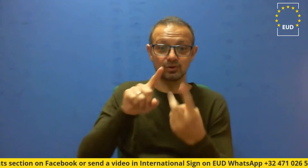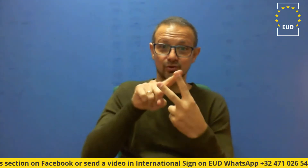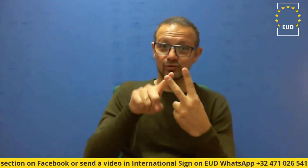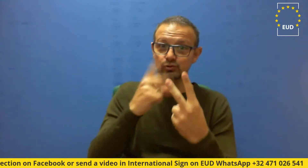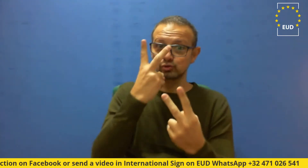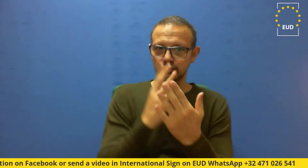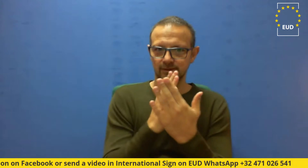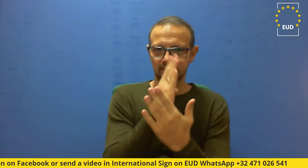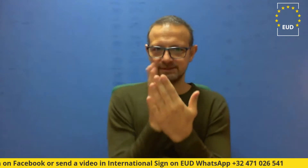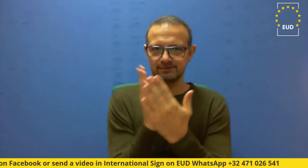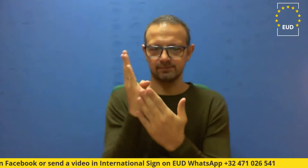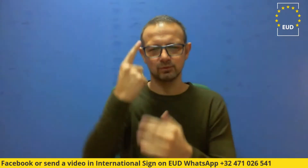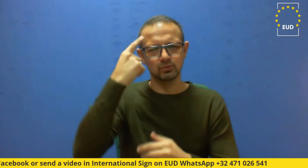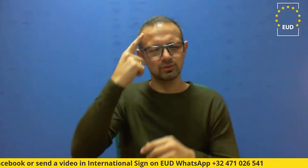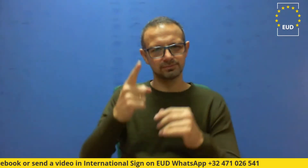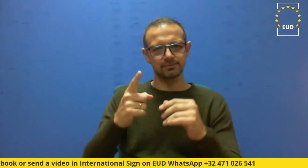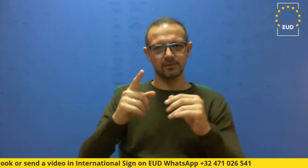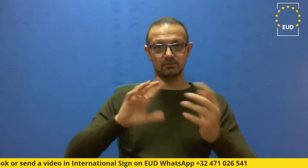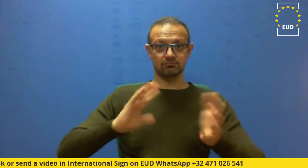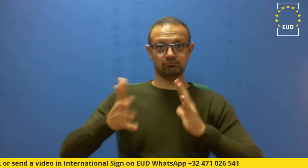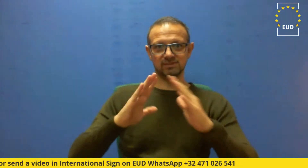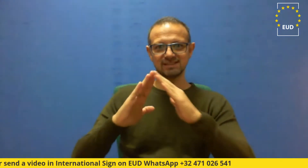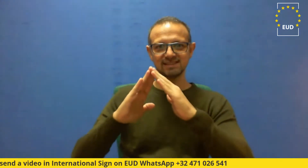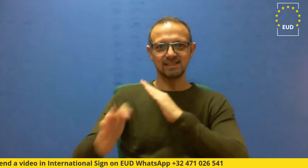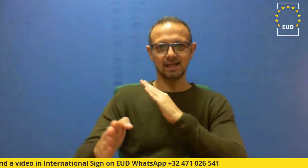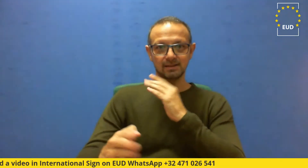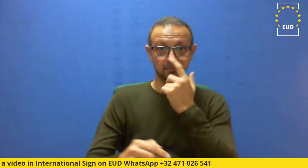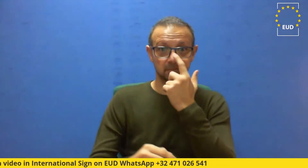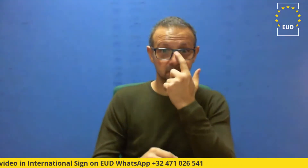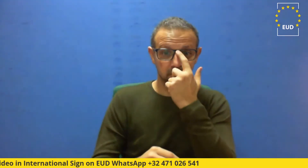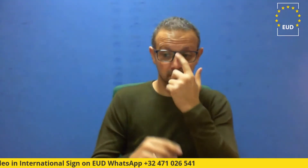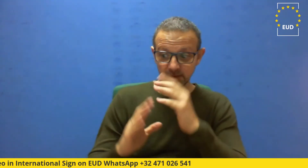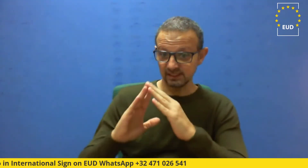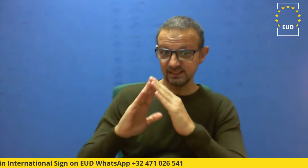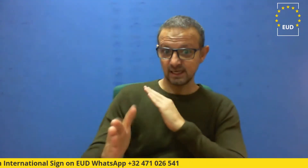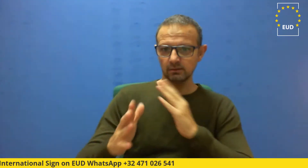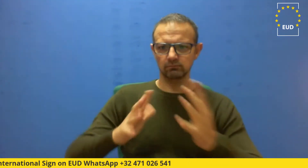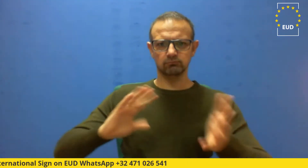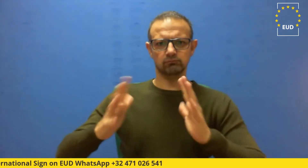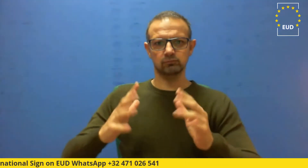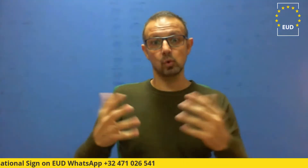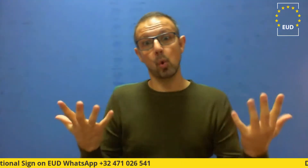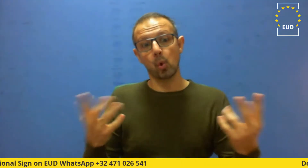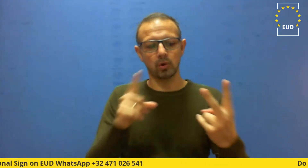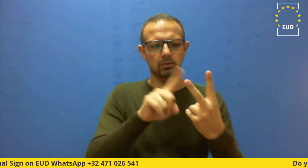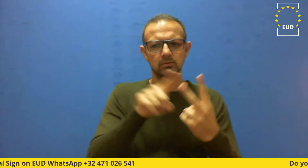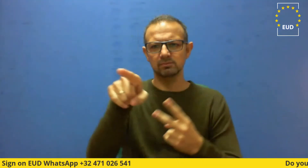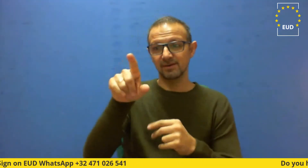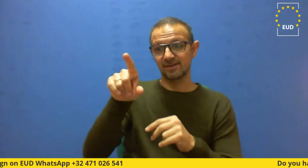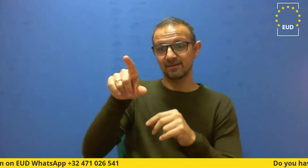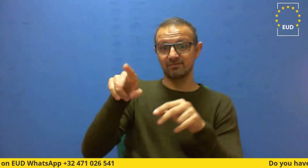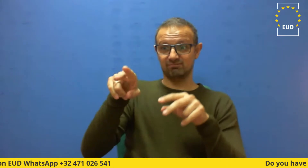paper and come up with standards for sign language interpretation happening live.